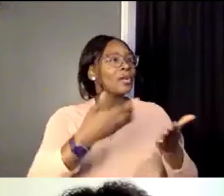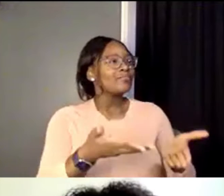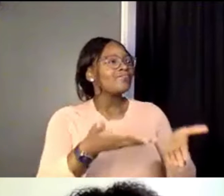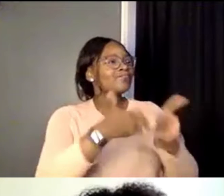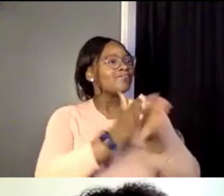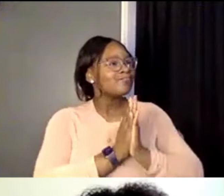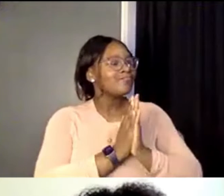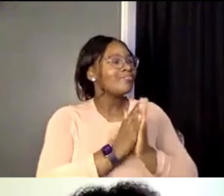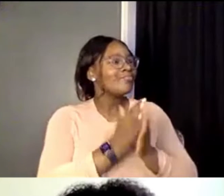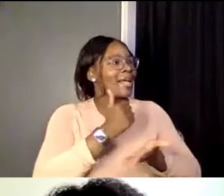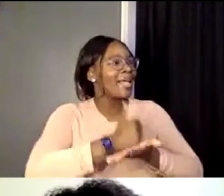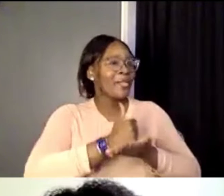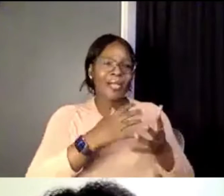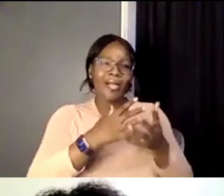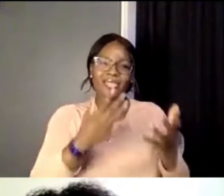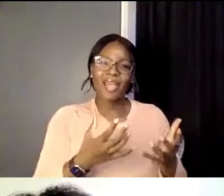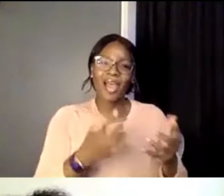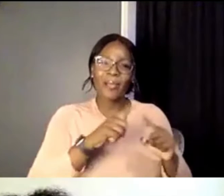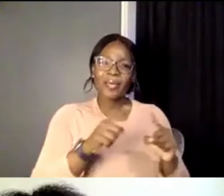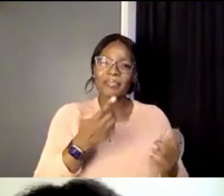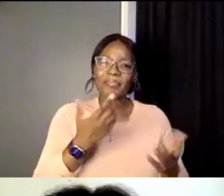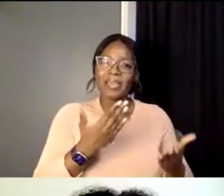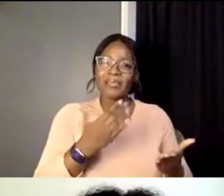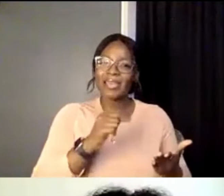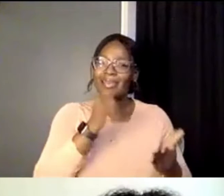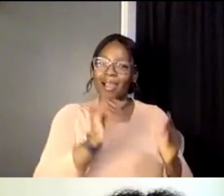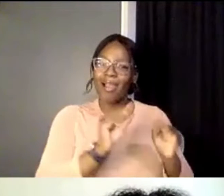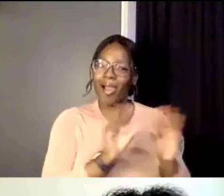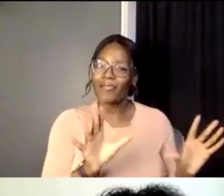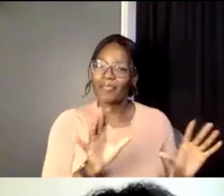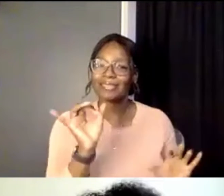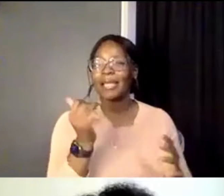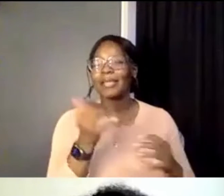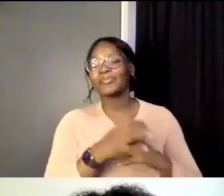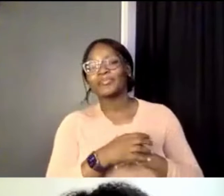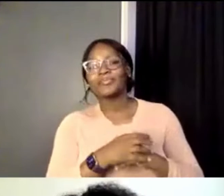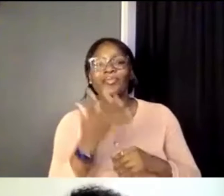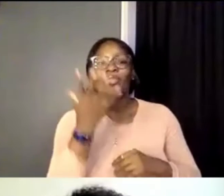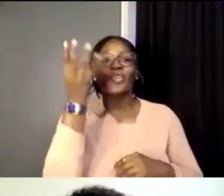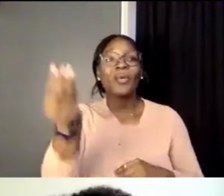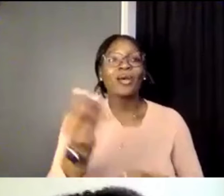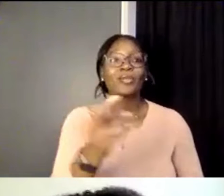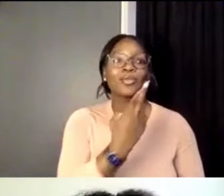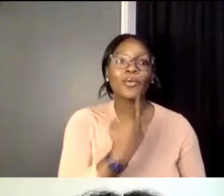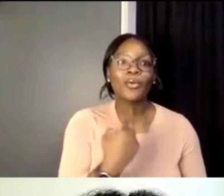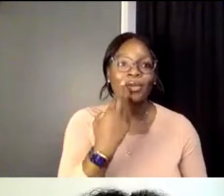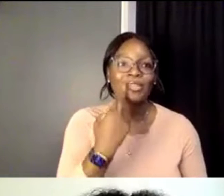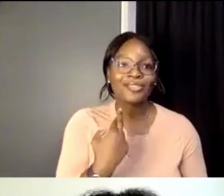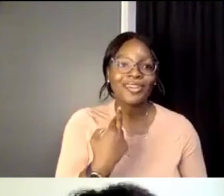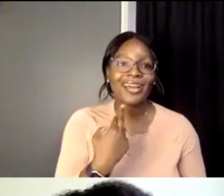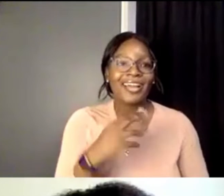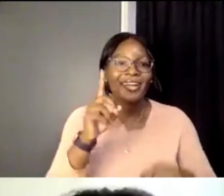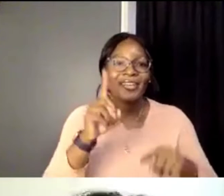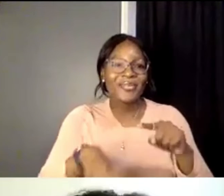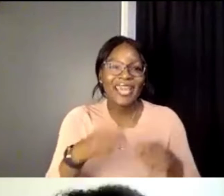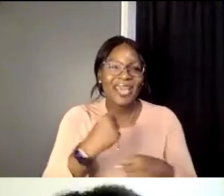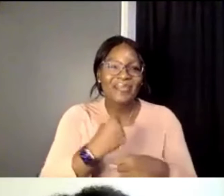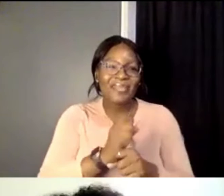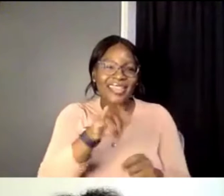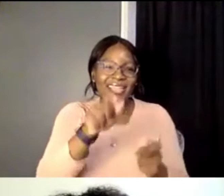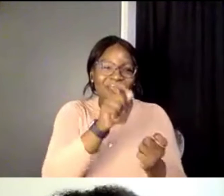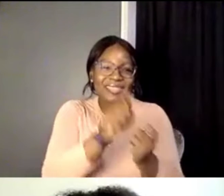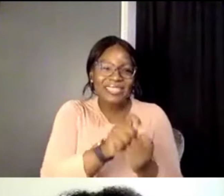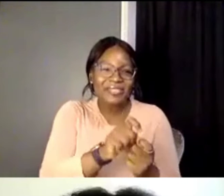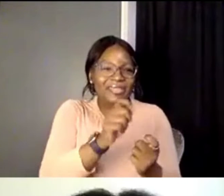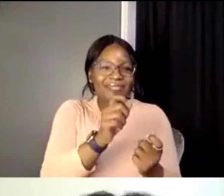think about, you know, whether that is going out to eat at a place where, you know, we could never make the kind of food that they make there. And we don't have to do the dishes,